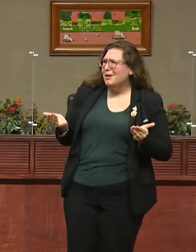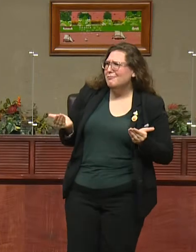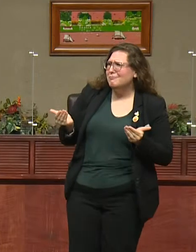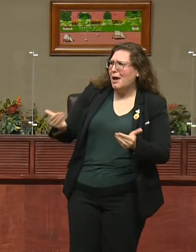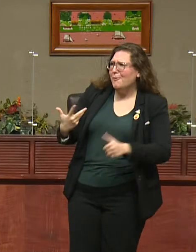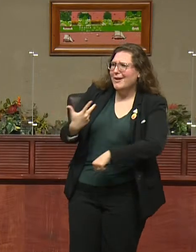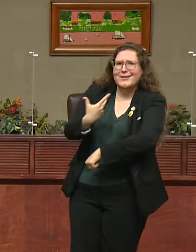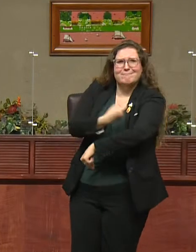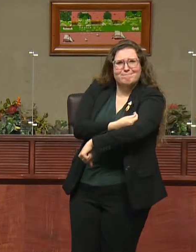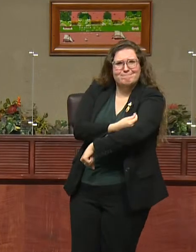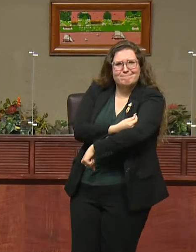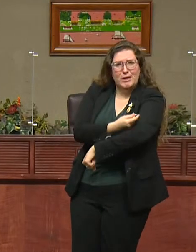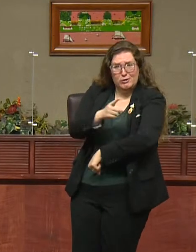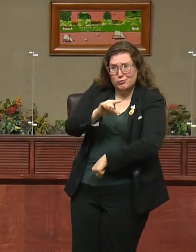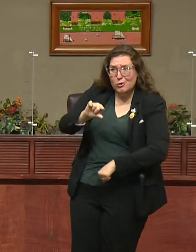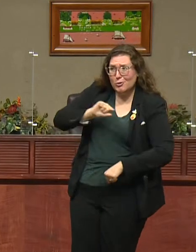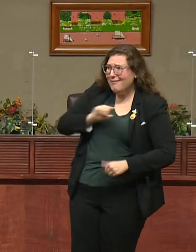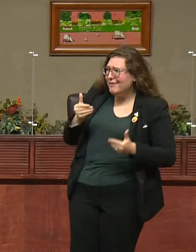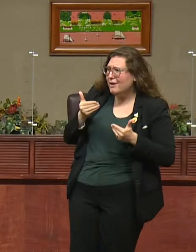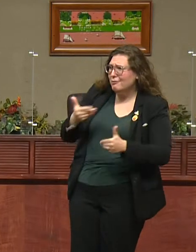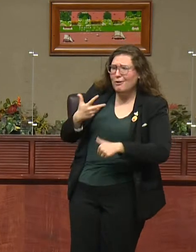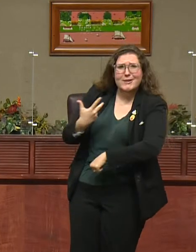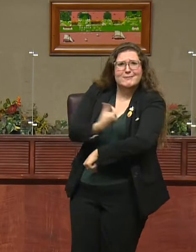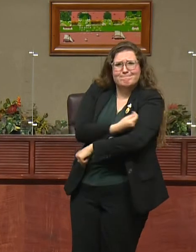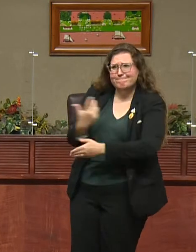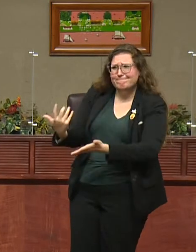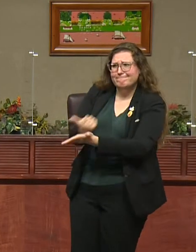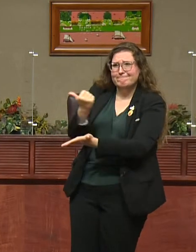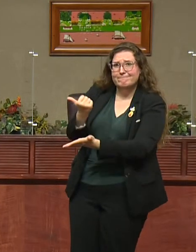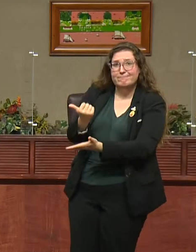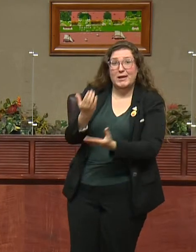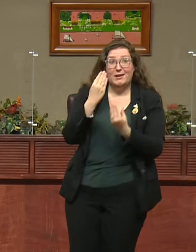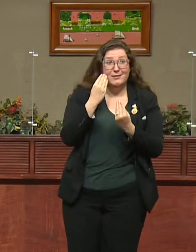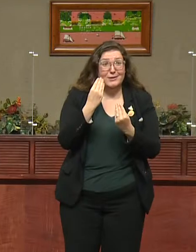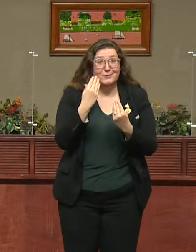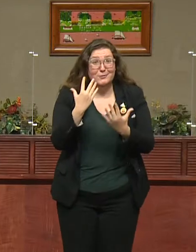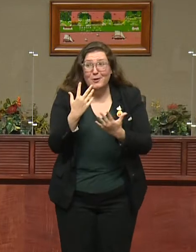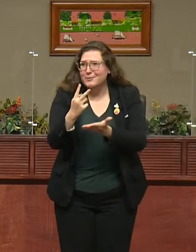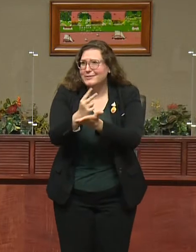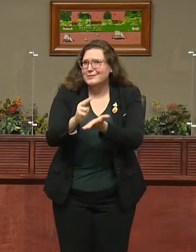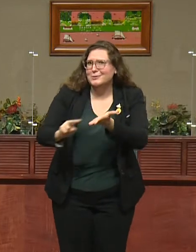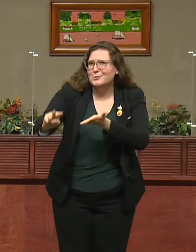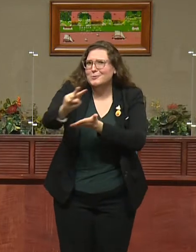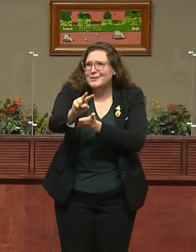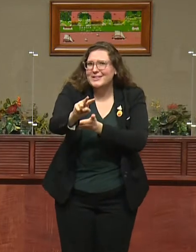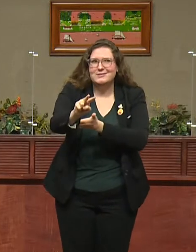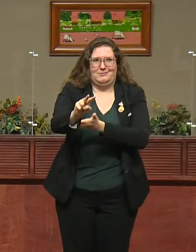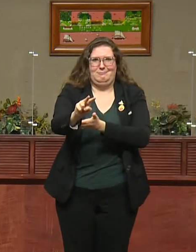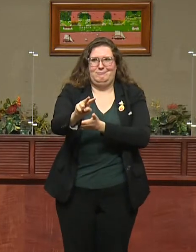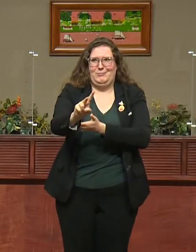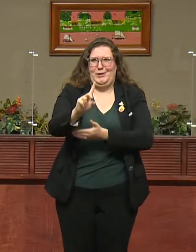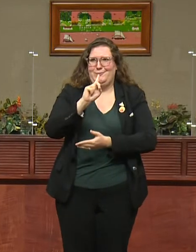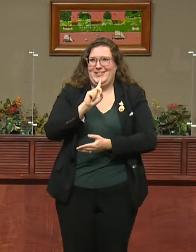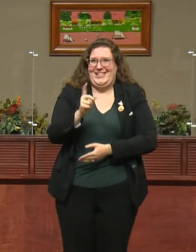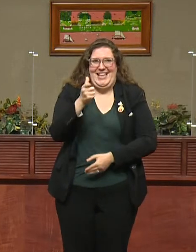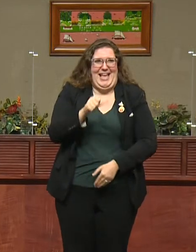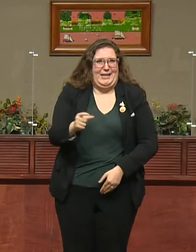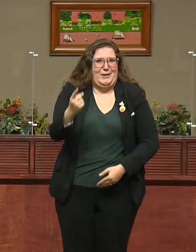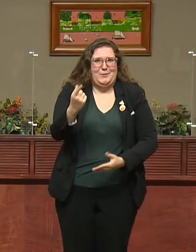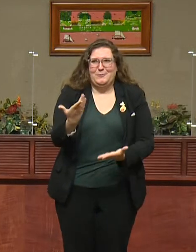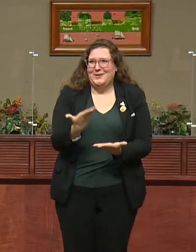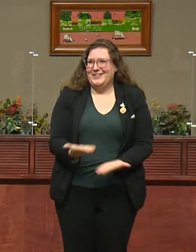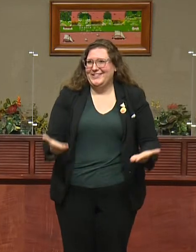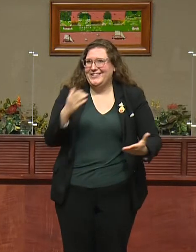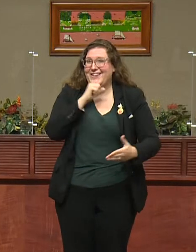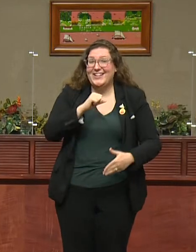as it becomes possible. And a week from Monday, it's going to be possibly for virtually everybody in our community. So I